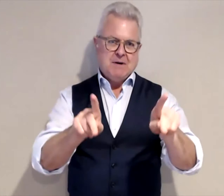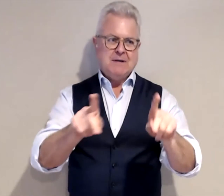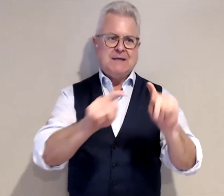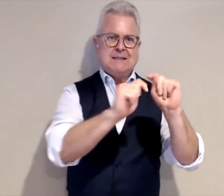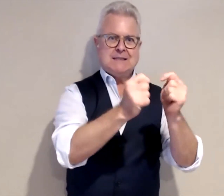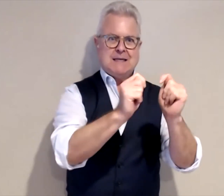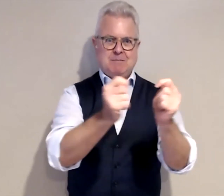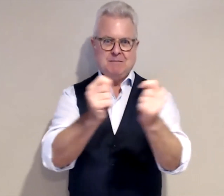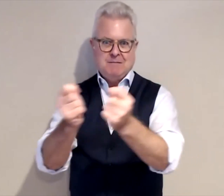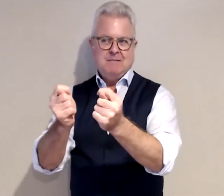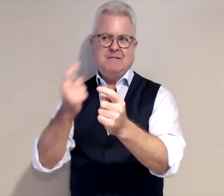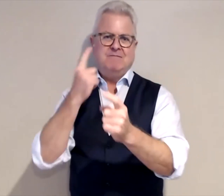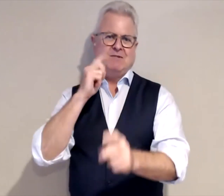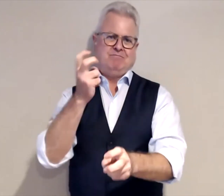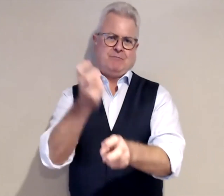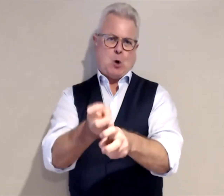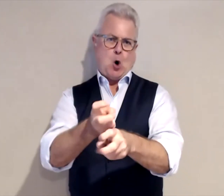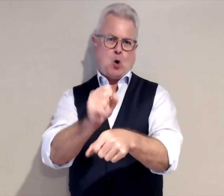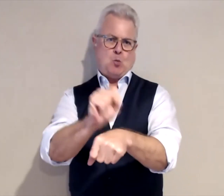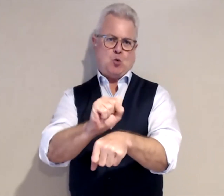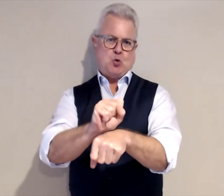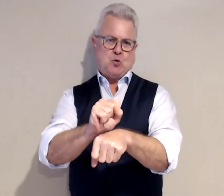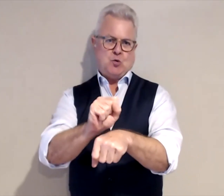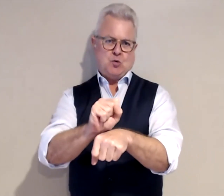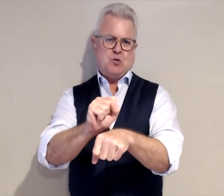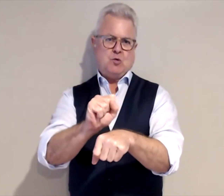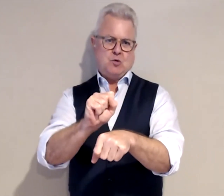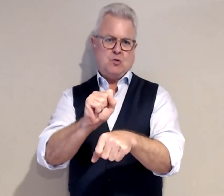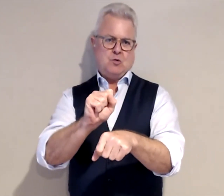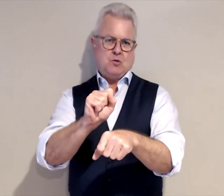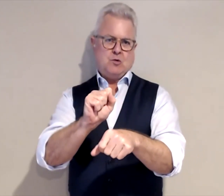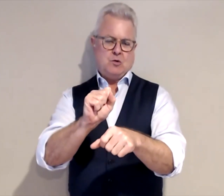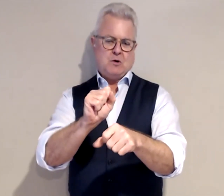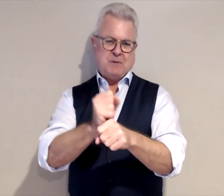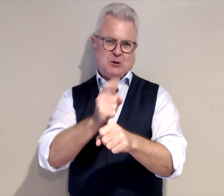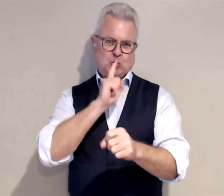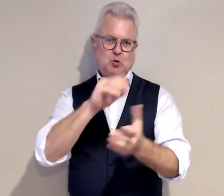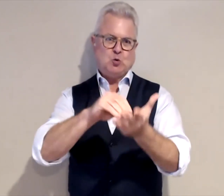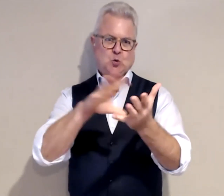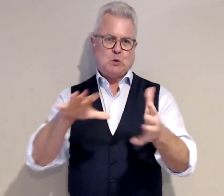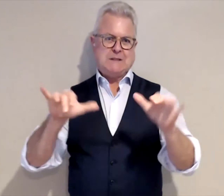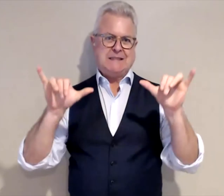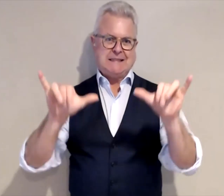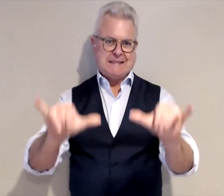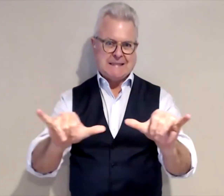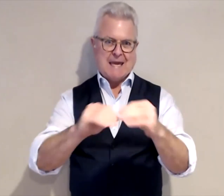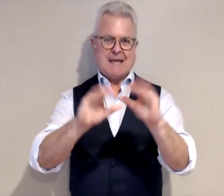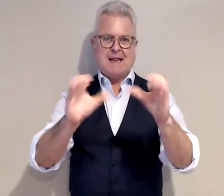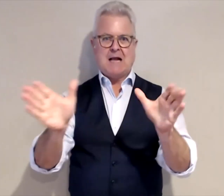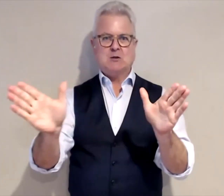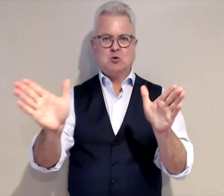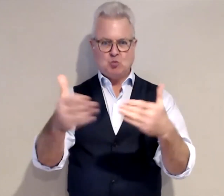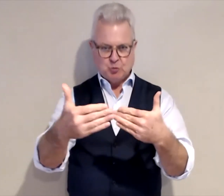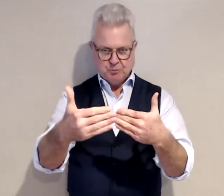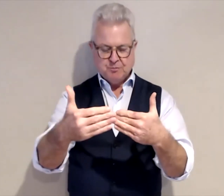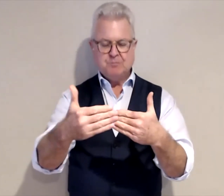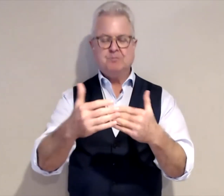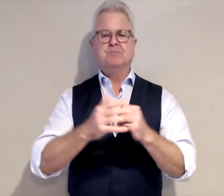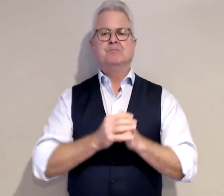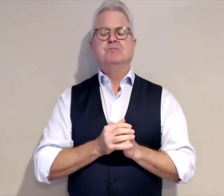many different people and teams for their hard work to ensure students were able to stay